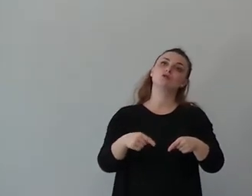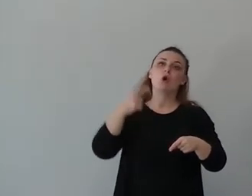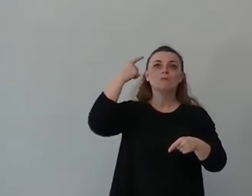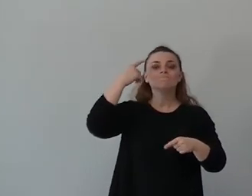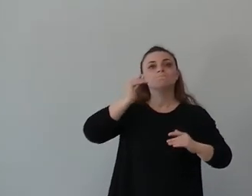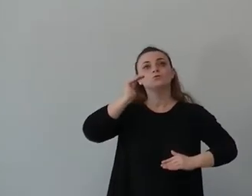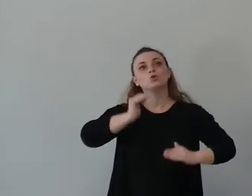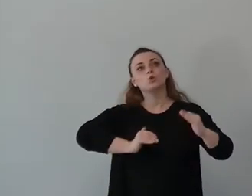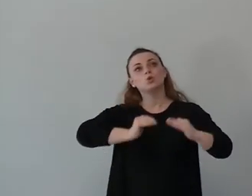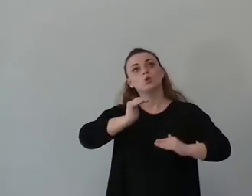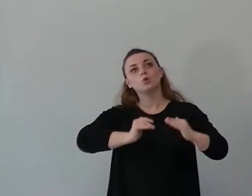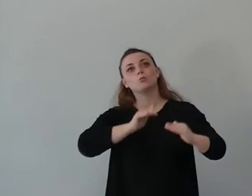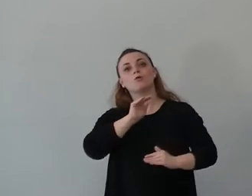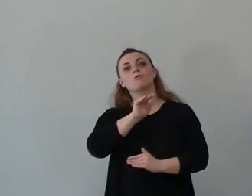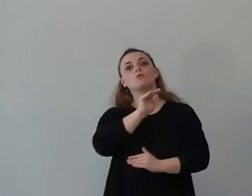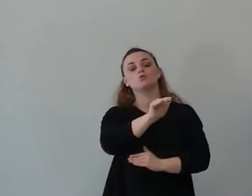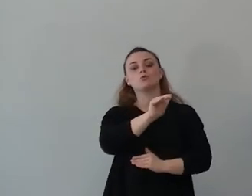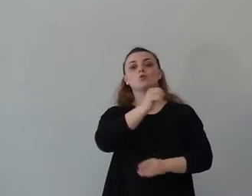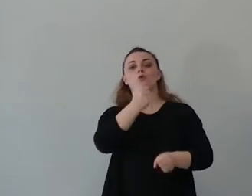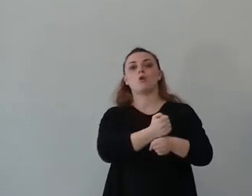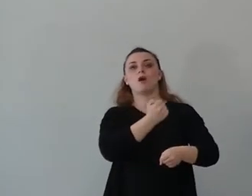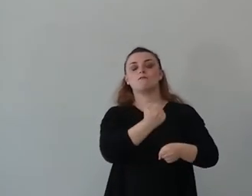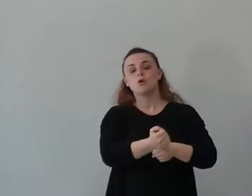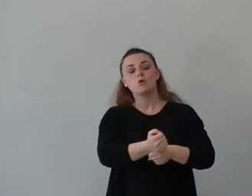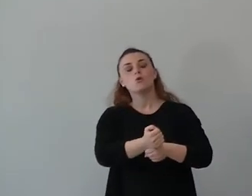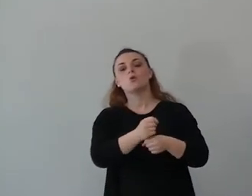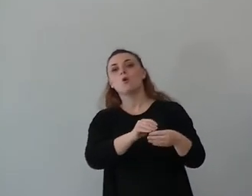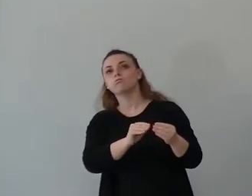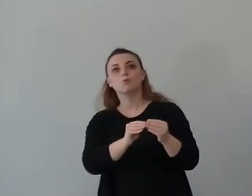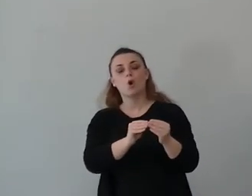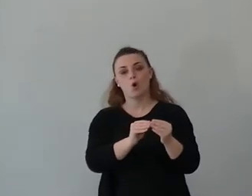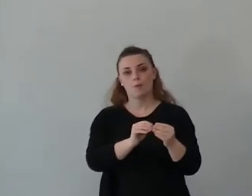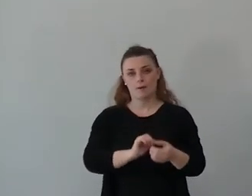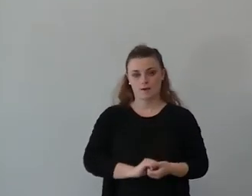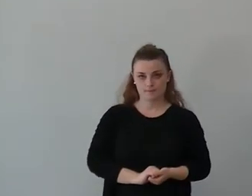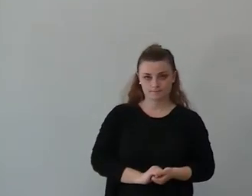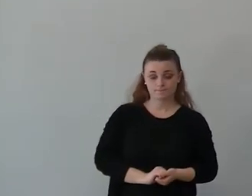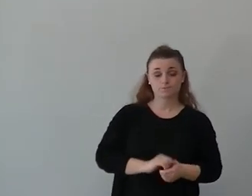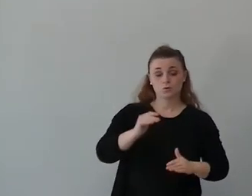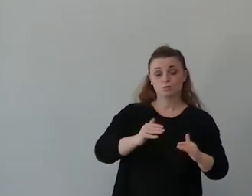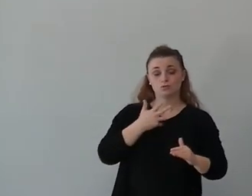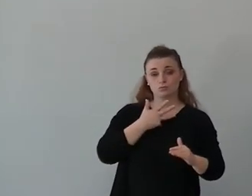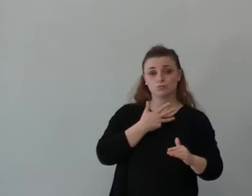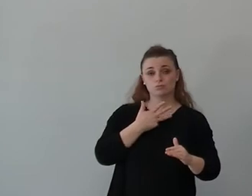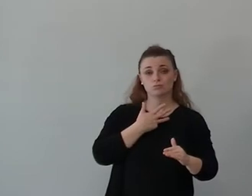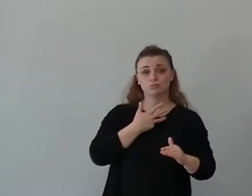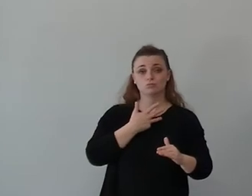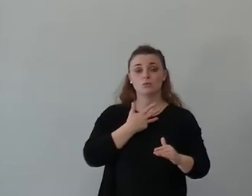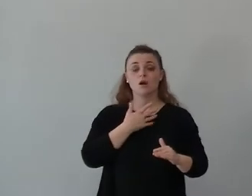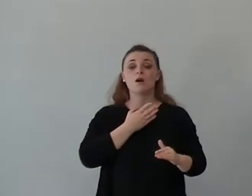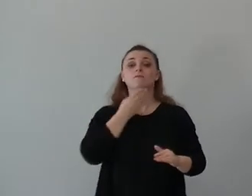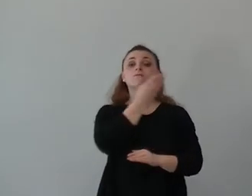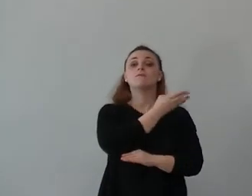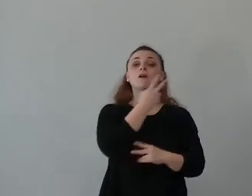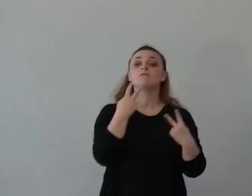riguardo come sarà di preciso il mio lavoro. I'm not sure where I'm going to live. Non so dove andrò a vivere. I don't know how I'm going to make ends